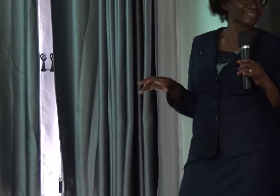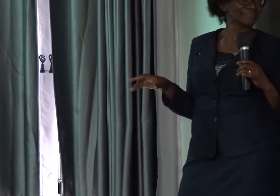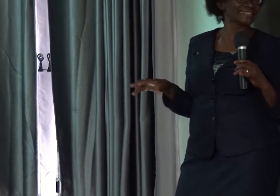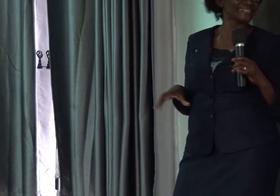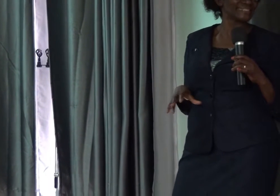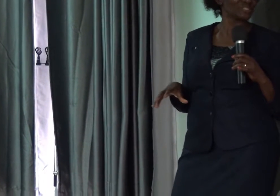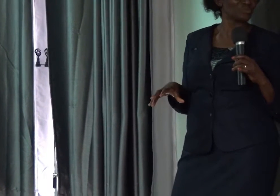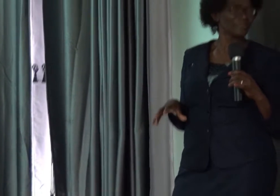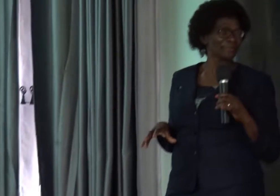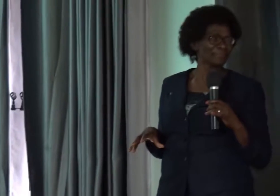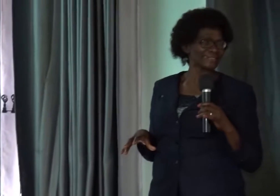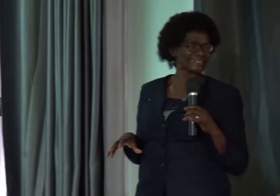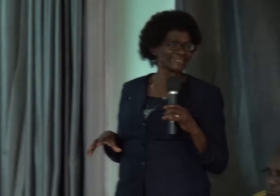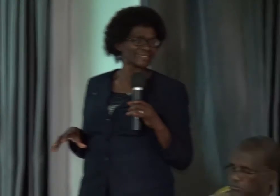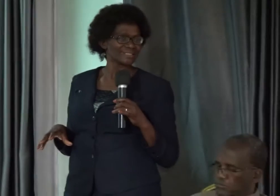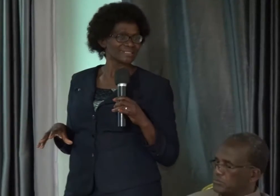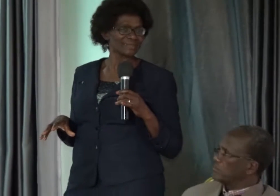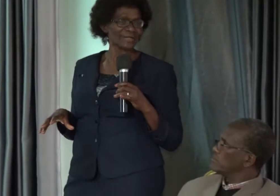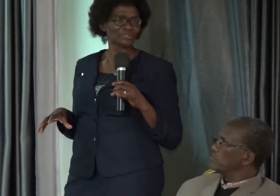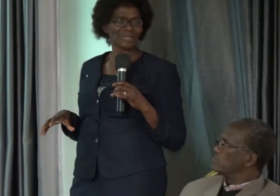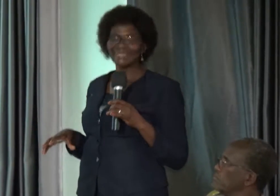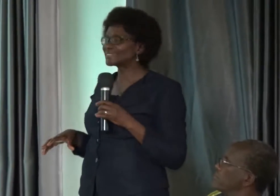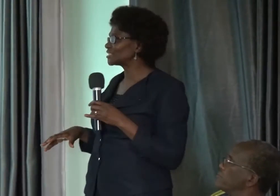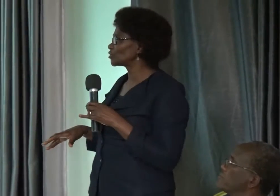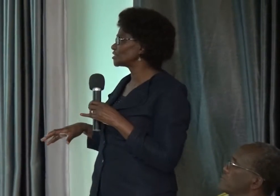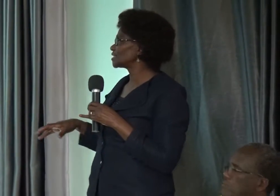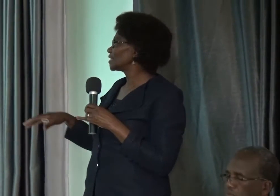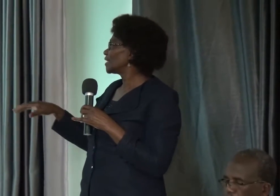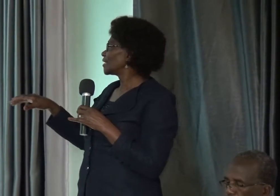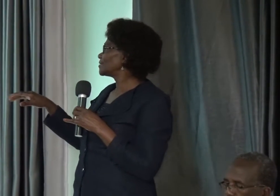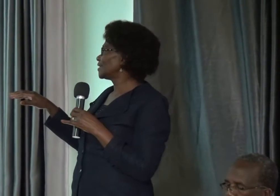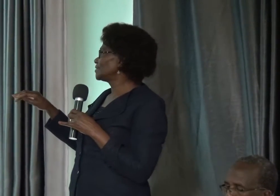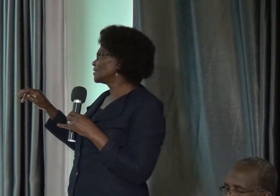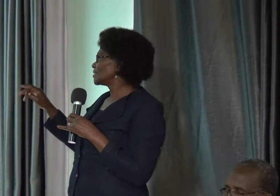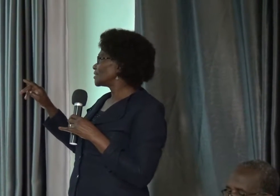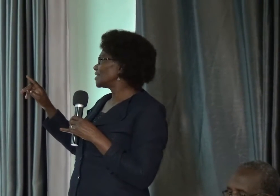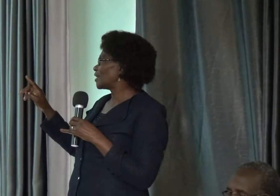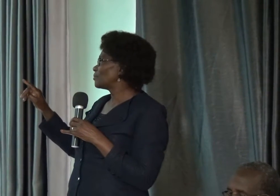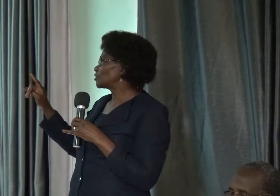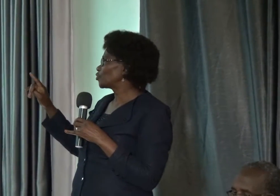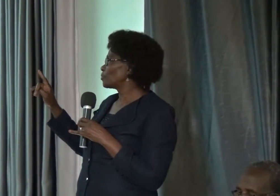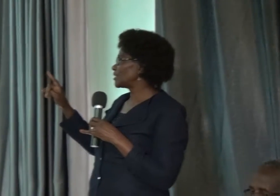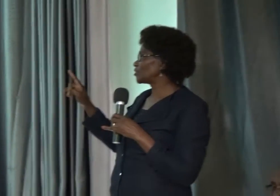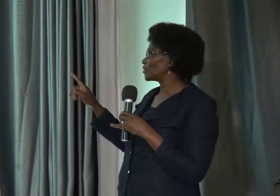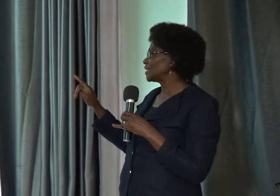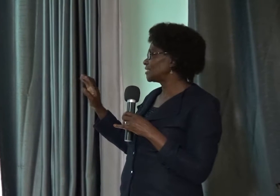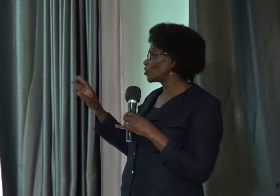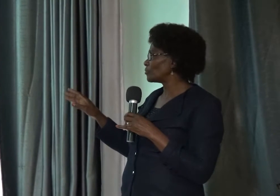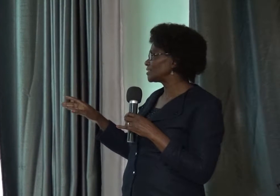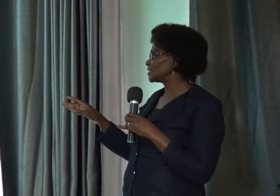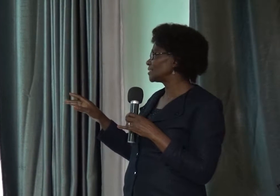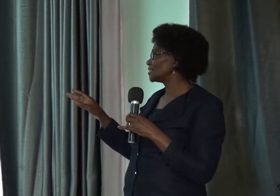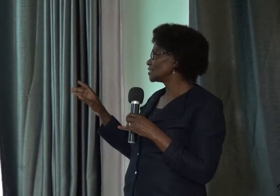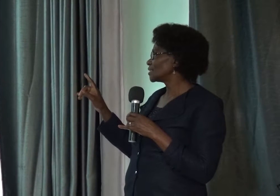and activities to be implemented, the micro-learning sessions. Then there will be school-based